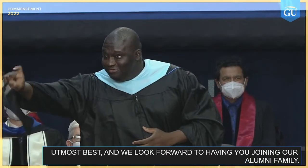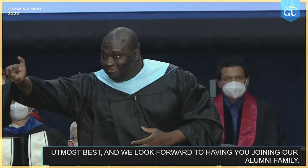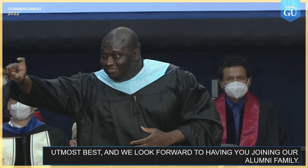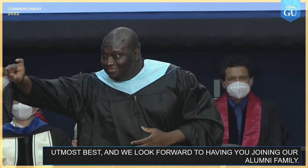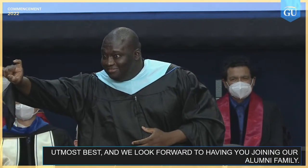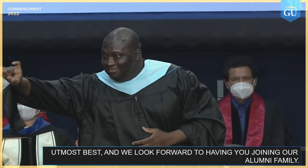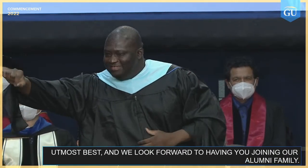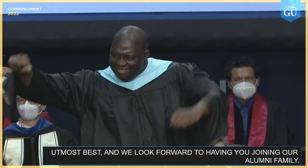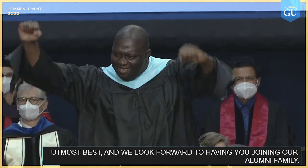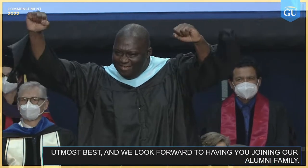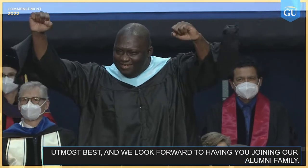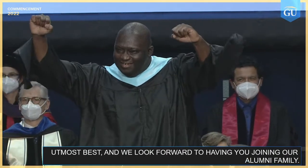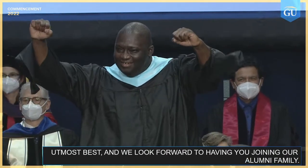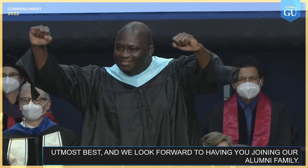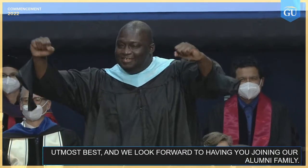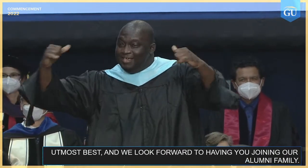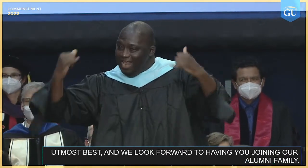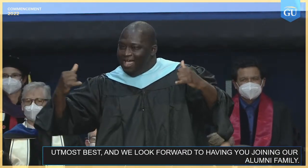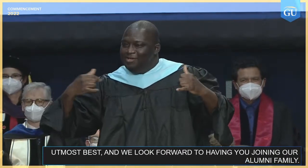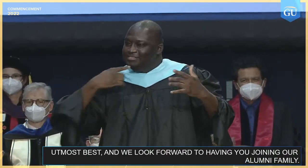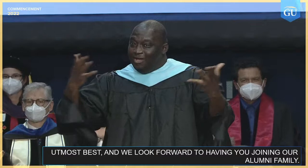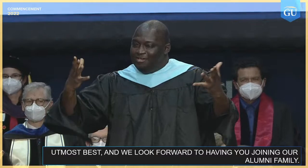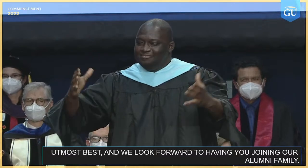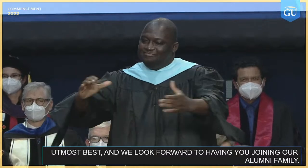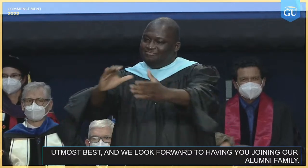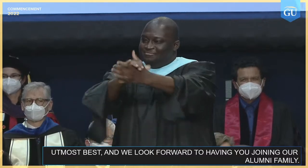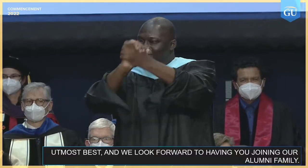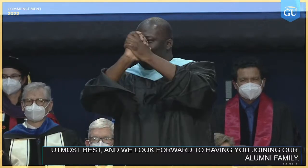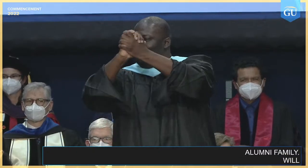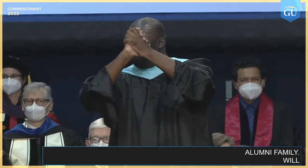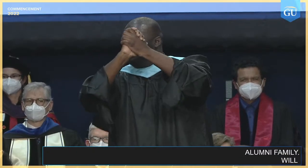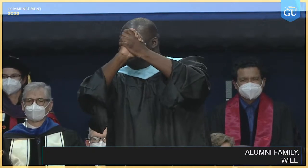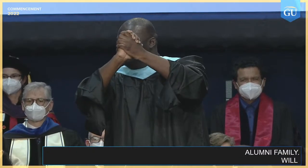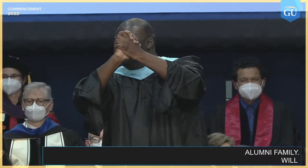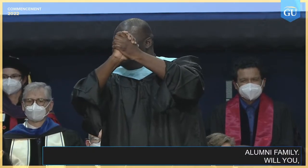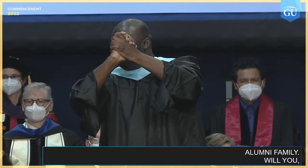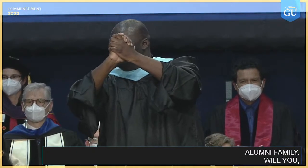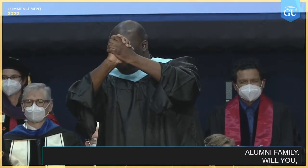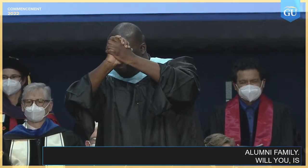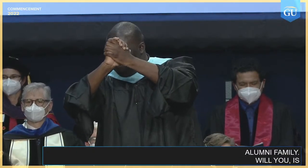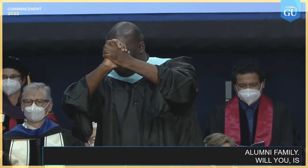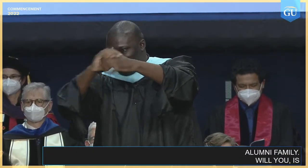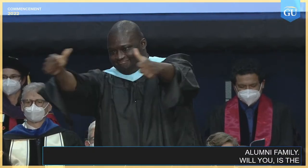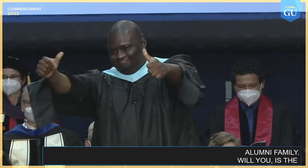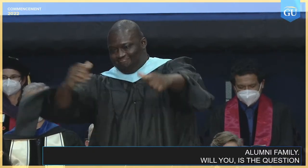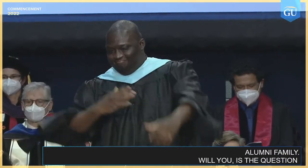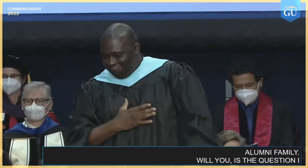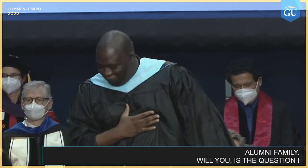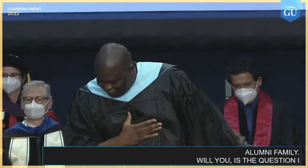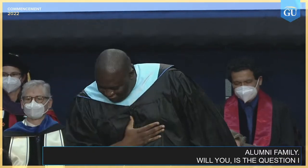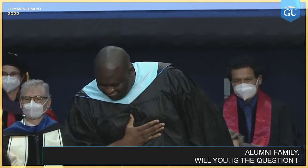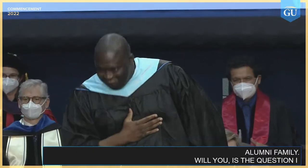Will you, is the question I ask. Welcome, and again, congratulations. Thank you.